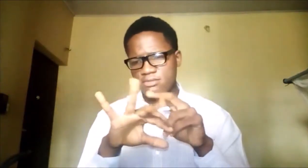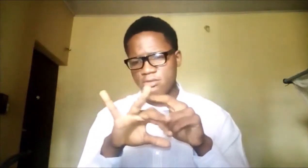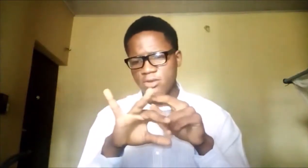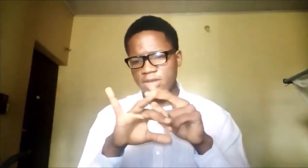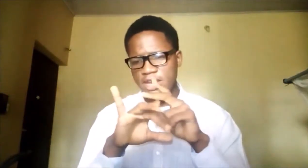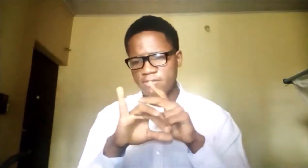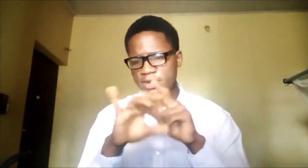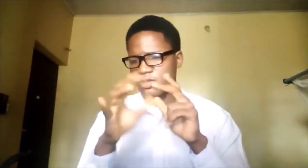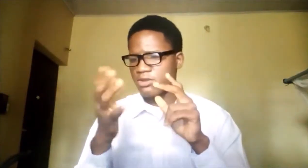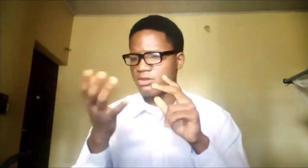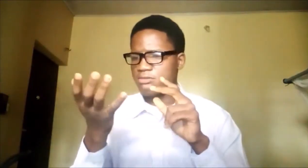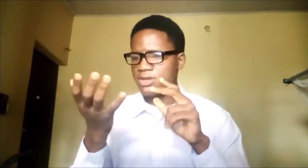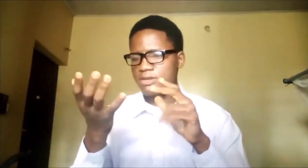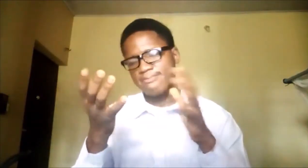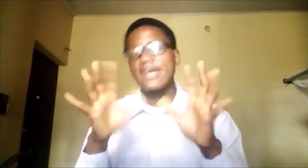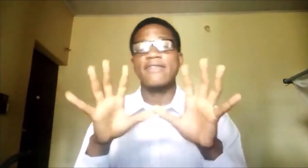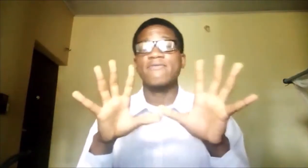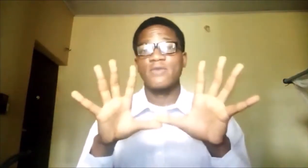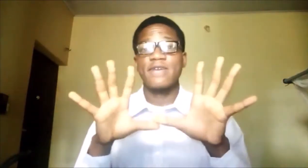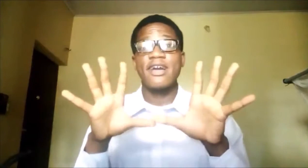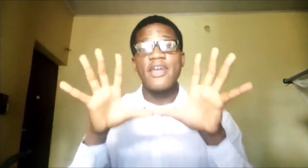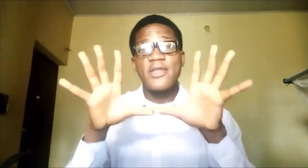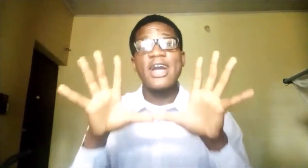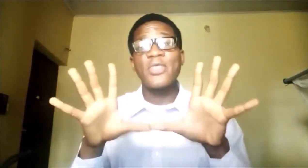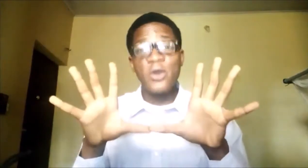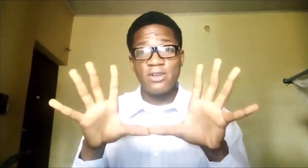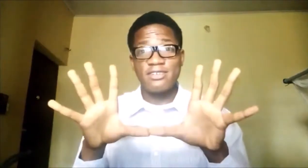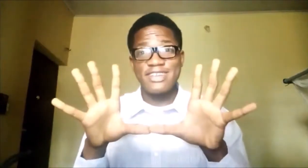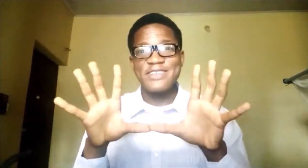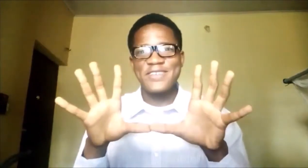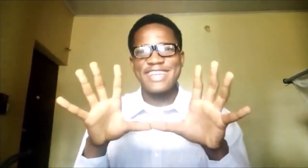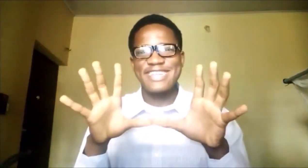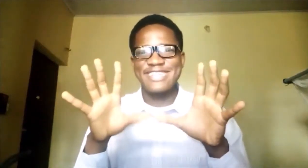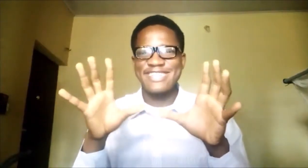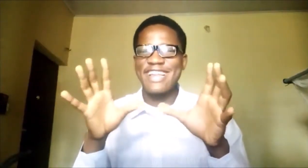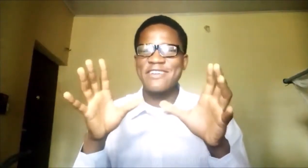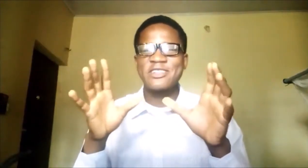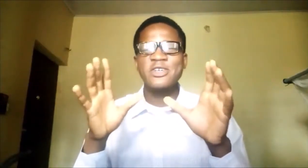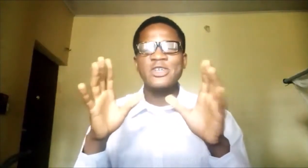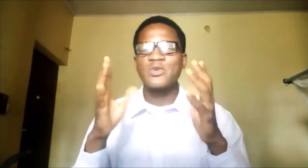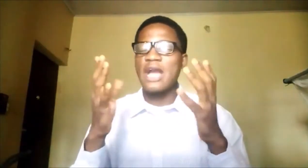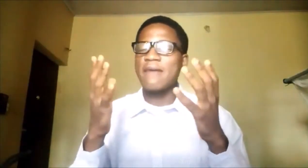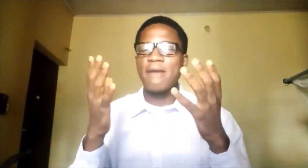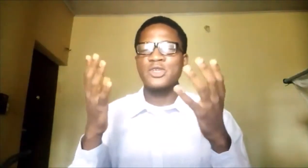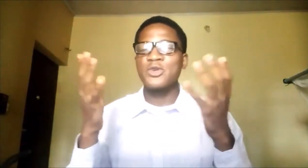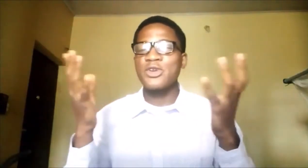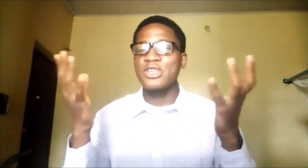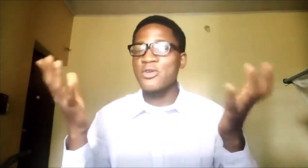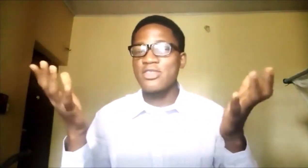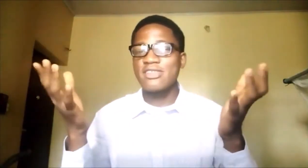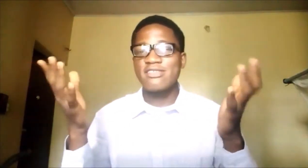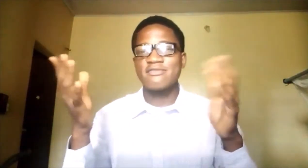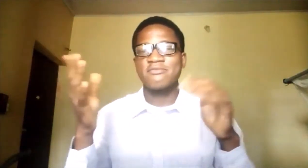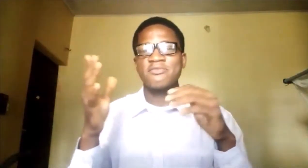only have 1 tongue. Okay, fine, whatever. They are our tongue anyway in sign language. So I'm sure we already know this,